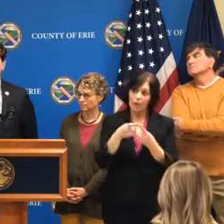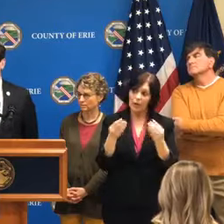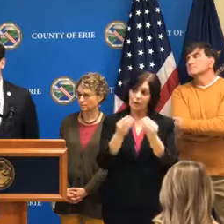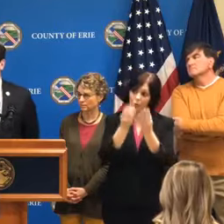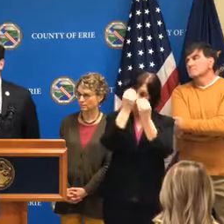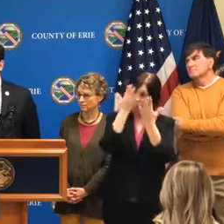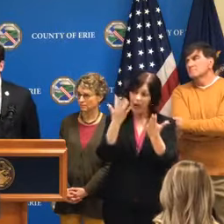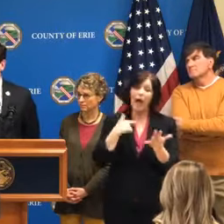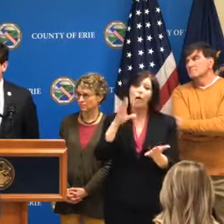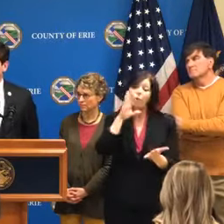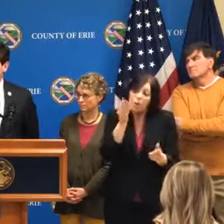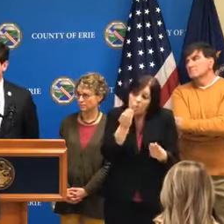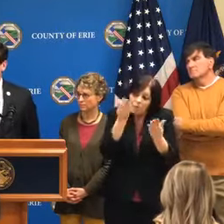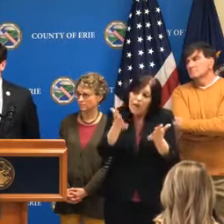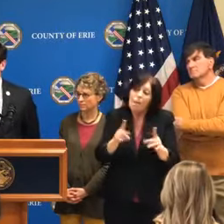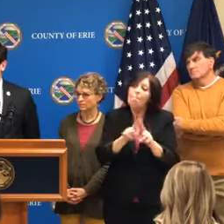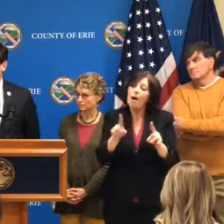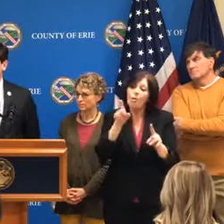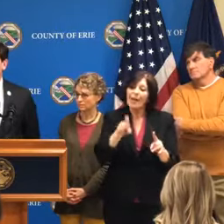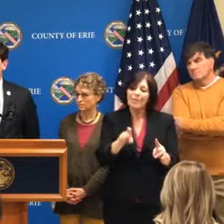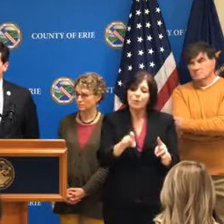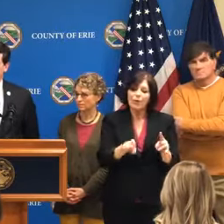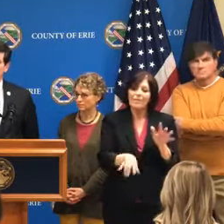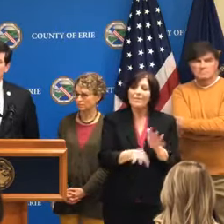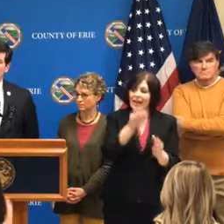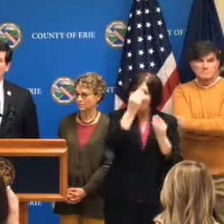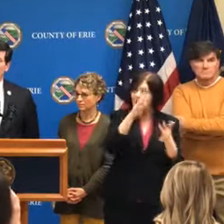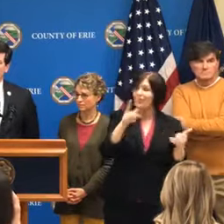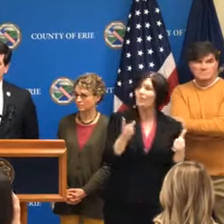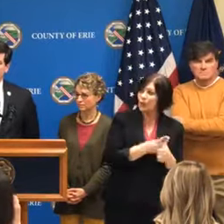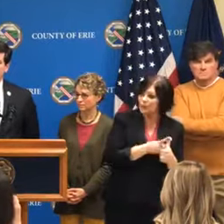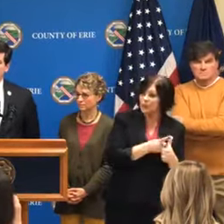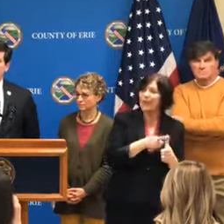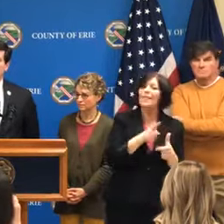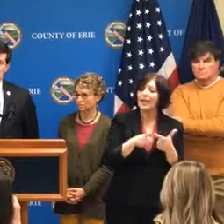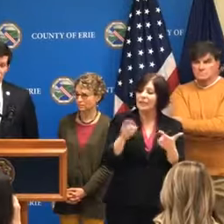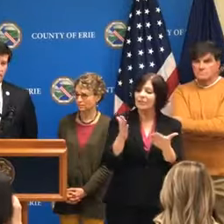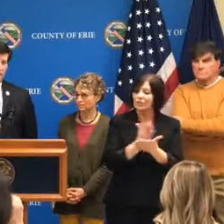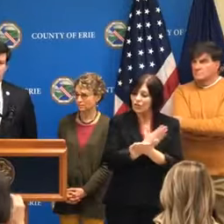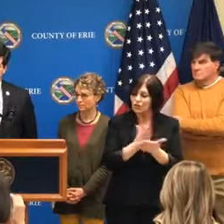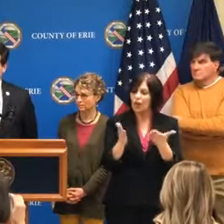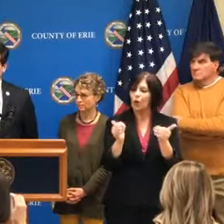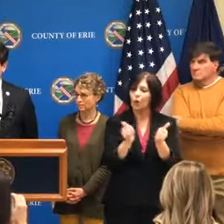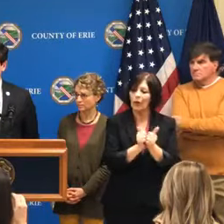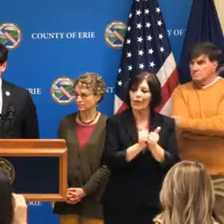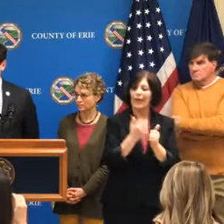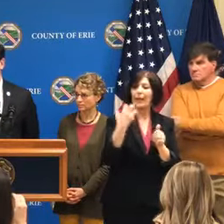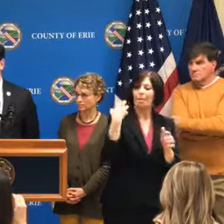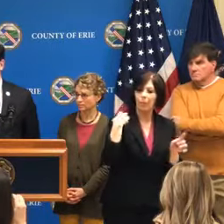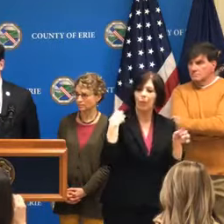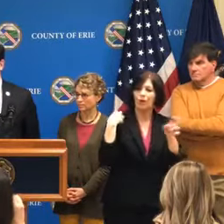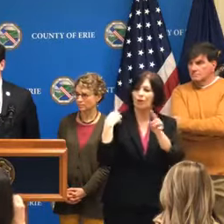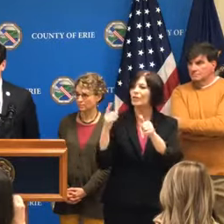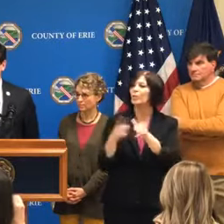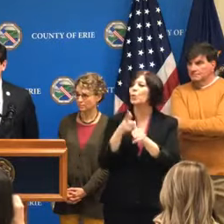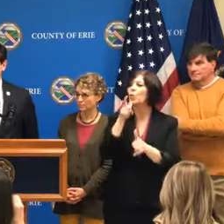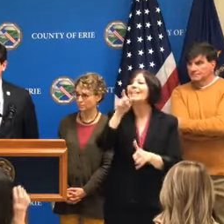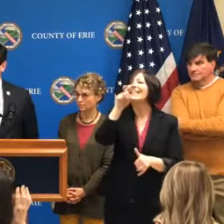we will provide it. But first we have to actually identify it and then share that information with employers or others that need to